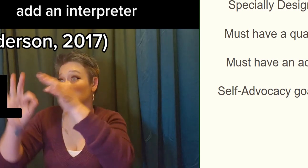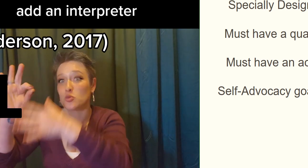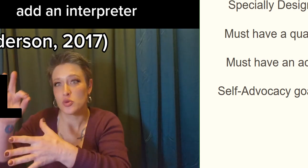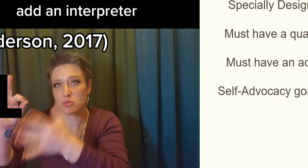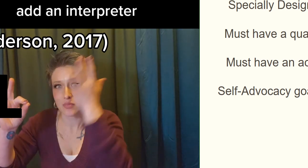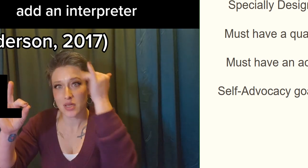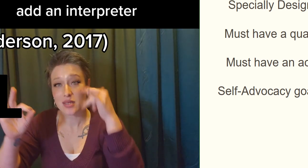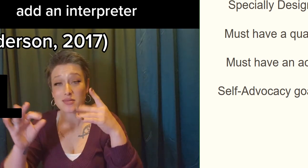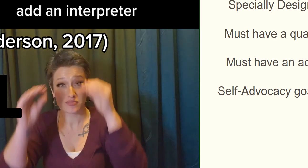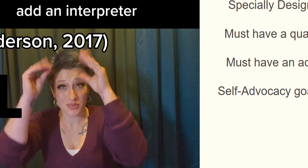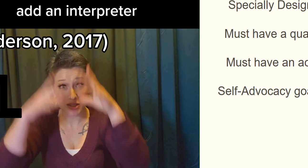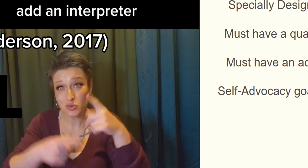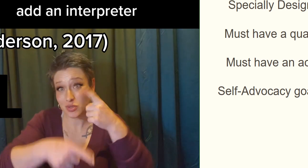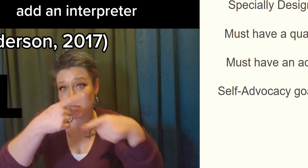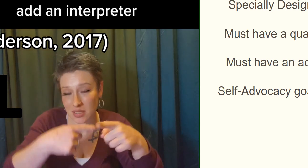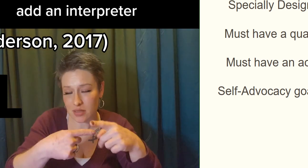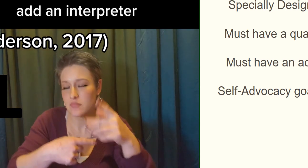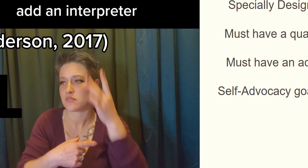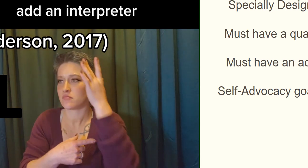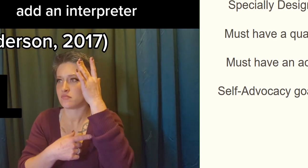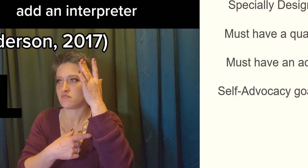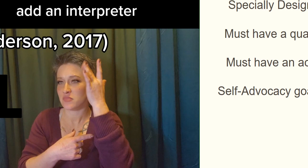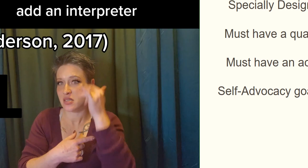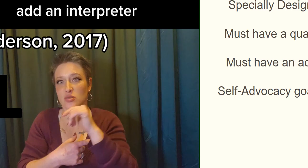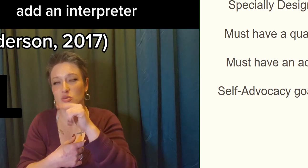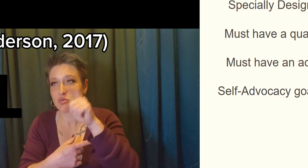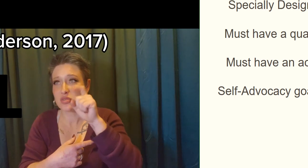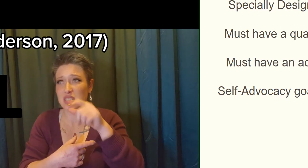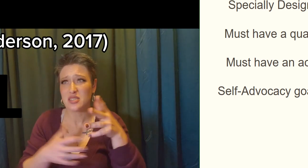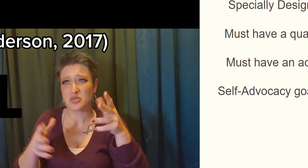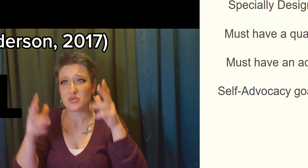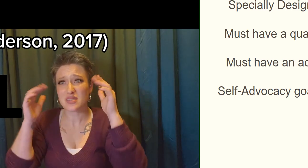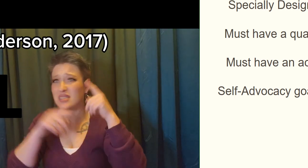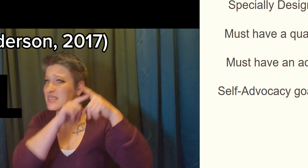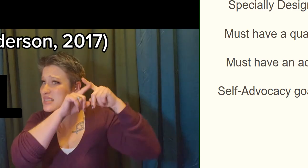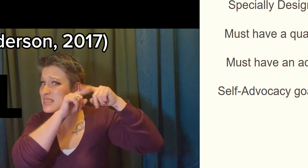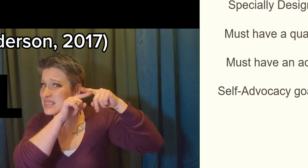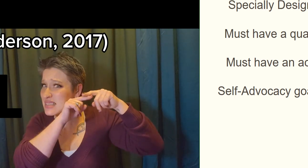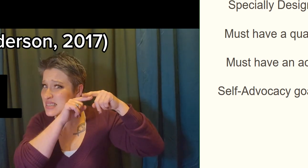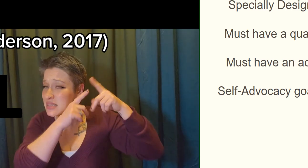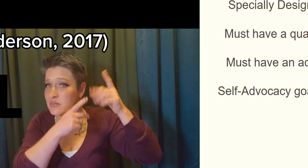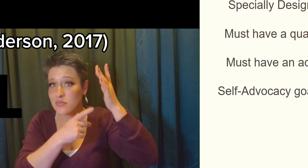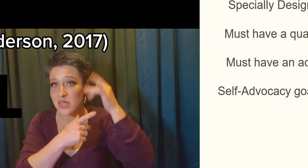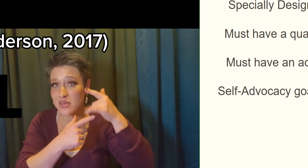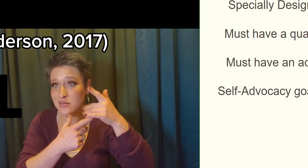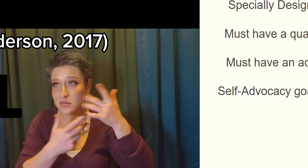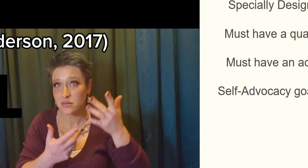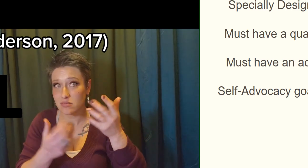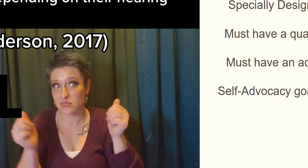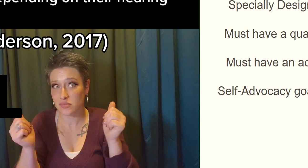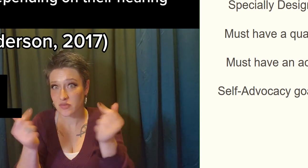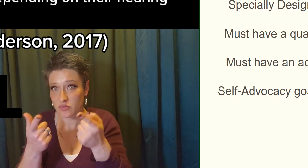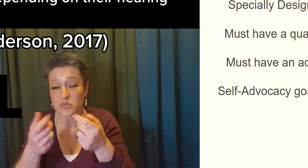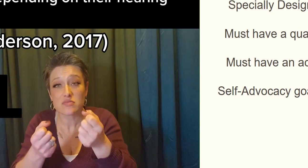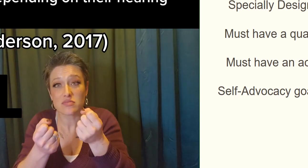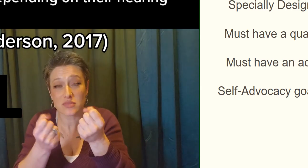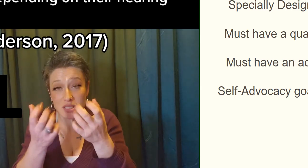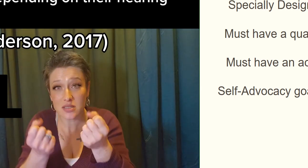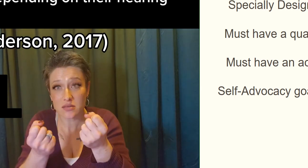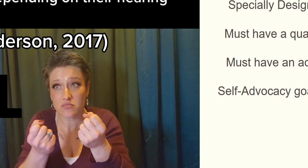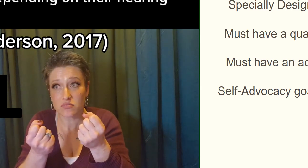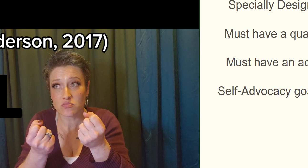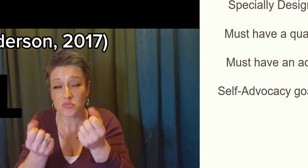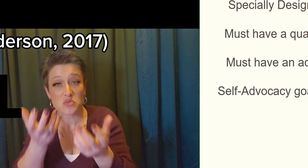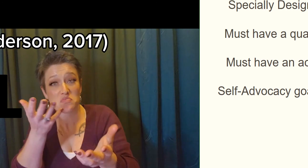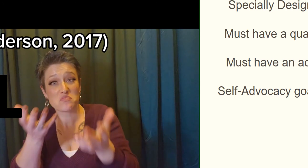it means that we don't need to adjust their curriculum and add an interpreter because everything is in sign. Their teacher signs. It doesn't mean that they're depending on their